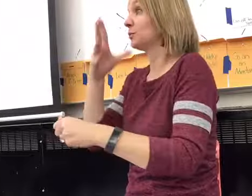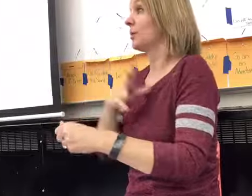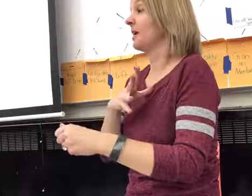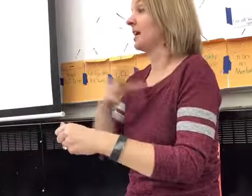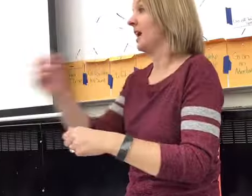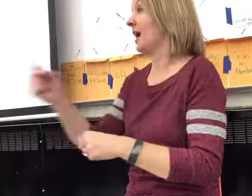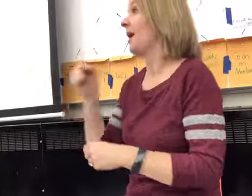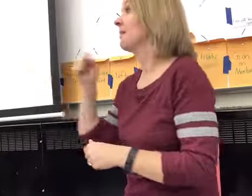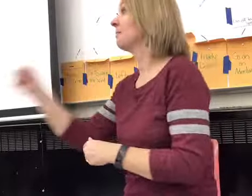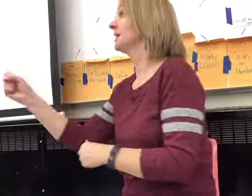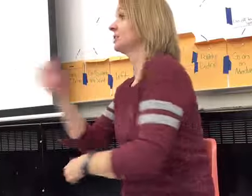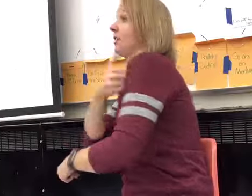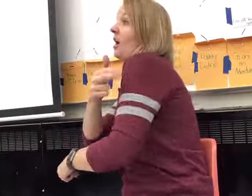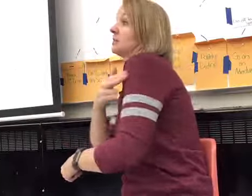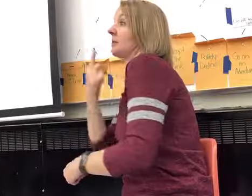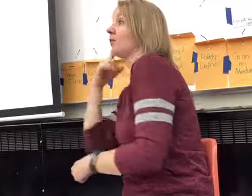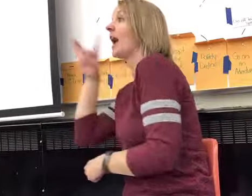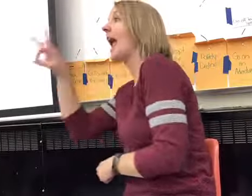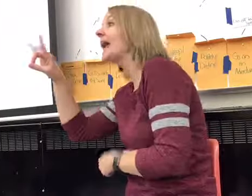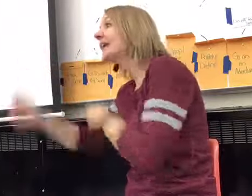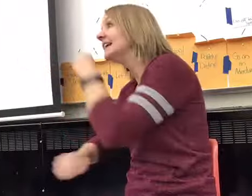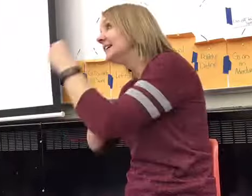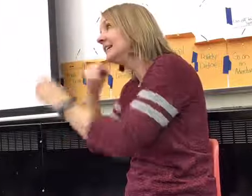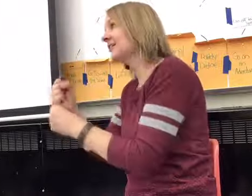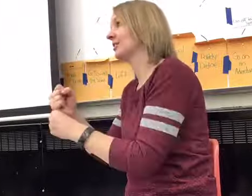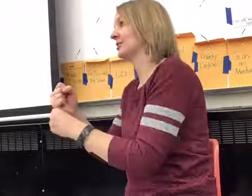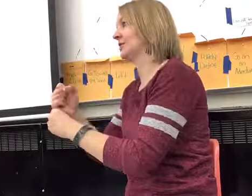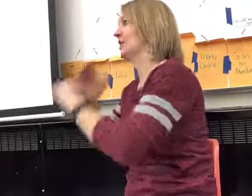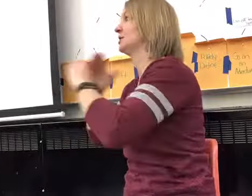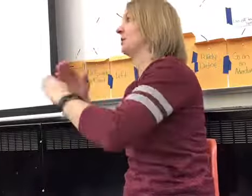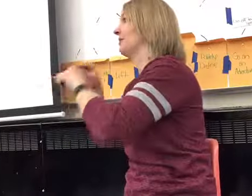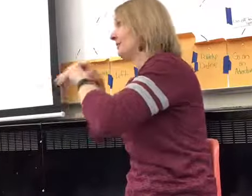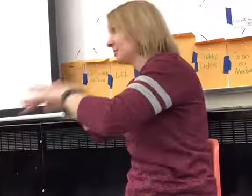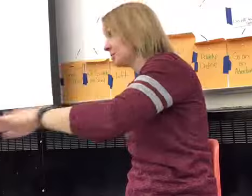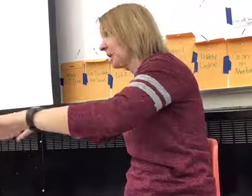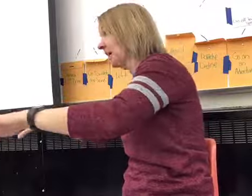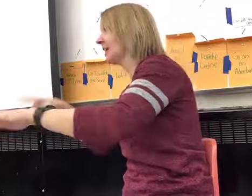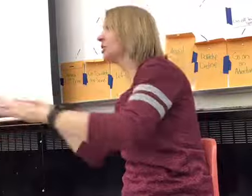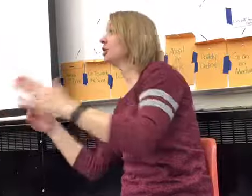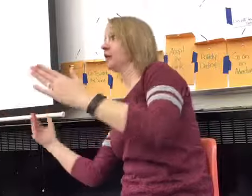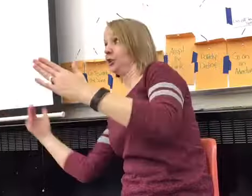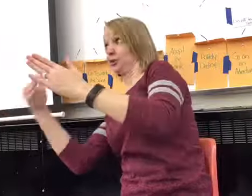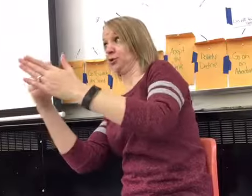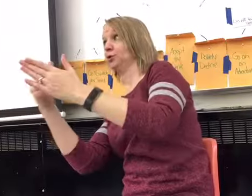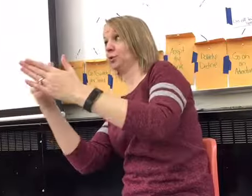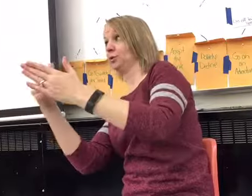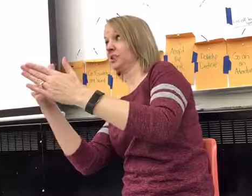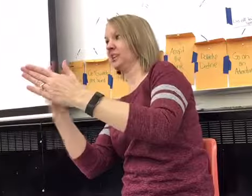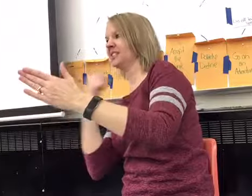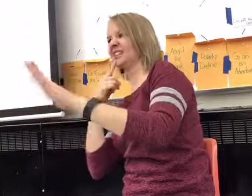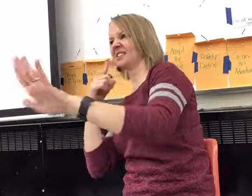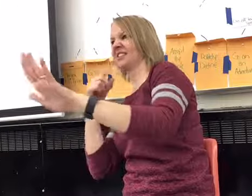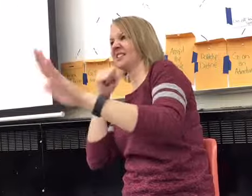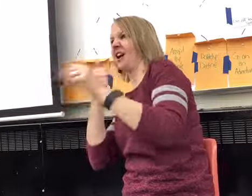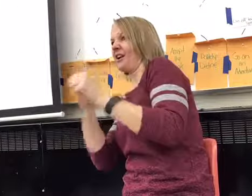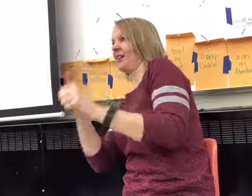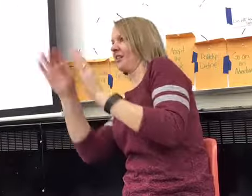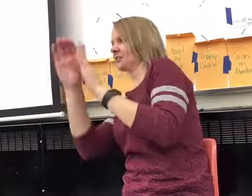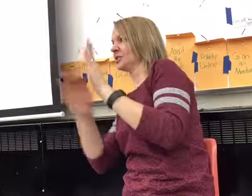8 years to prevent her from spreading typhoid. She eventually sues, says that this is unconstitutional. They say